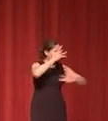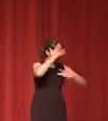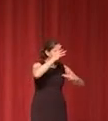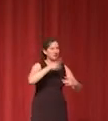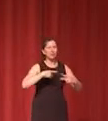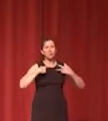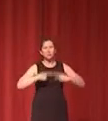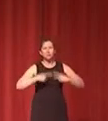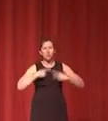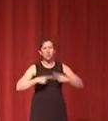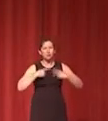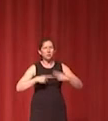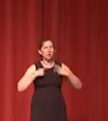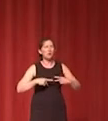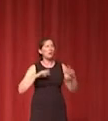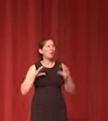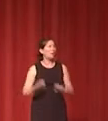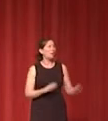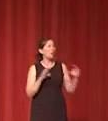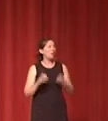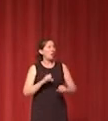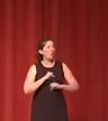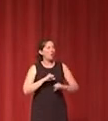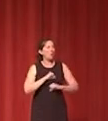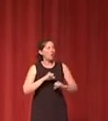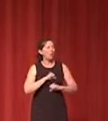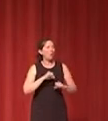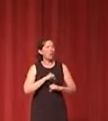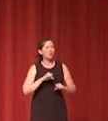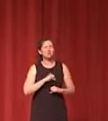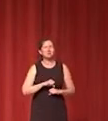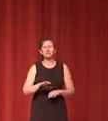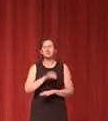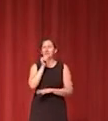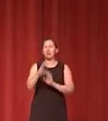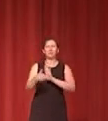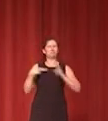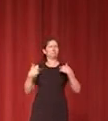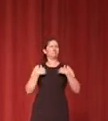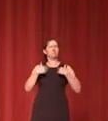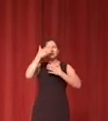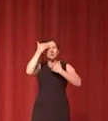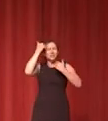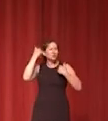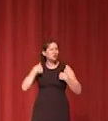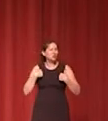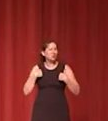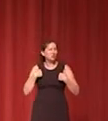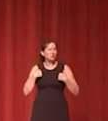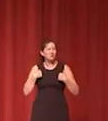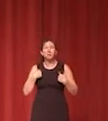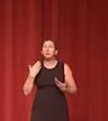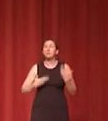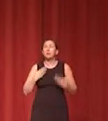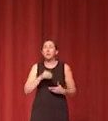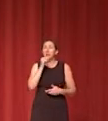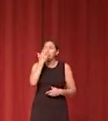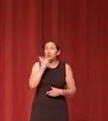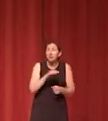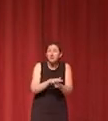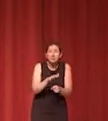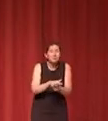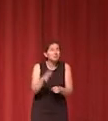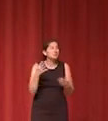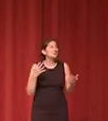and haven't slept because I've been coughing for 3 days, you don't want to say I have a dementia. I'm probably just sleep deprived and